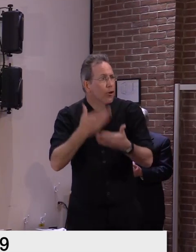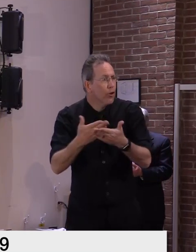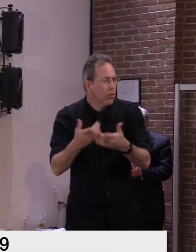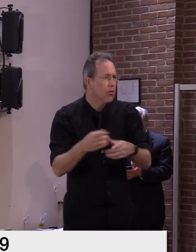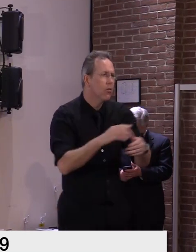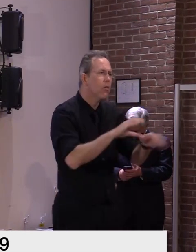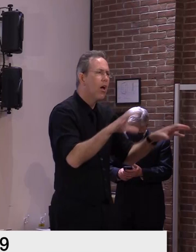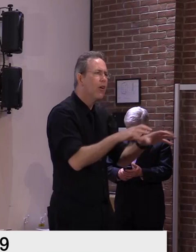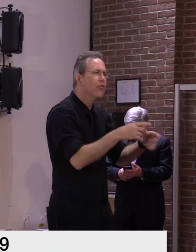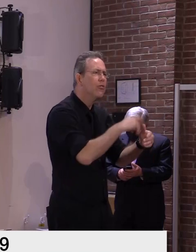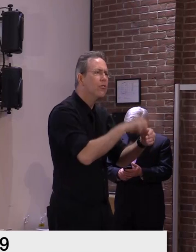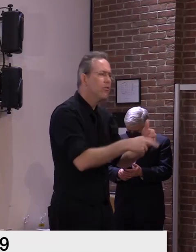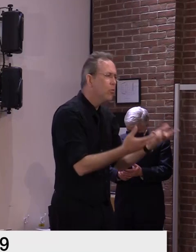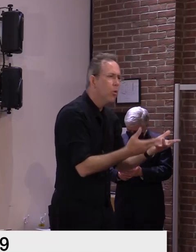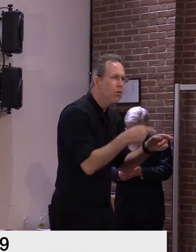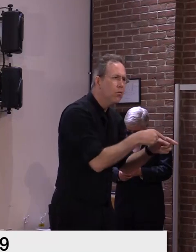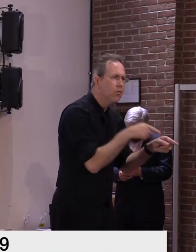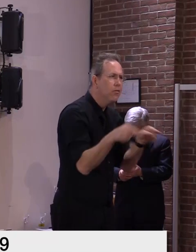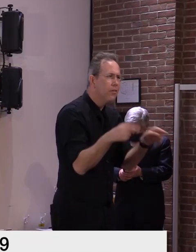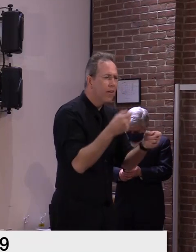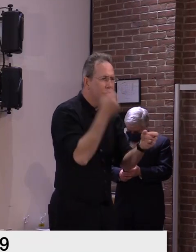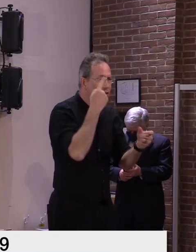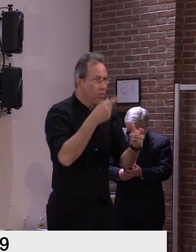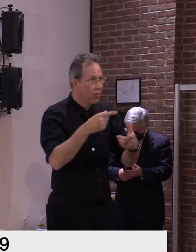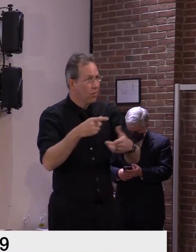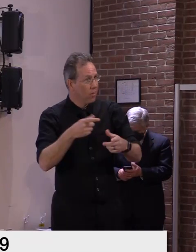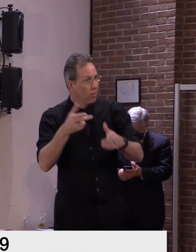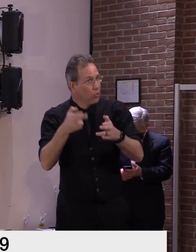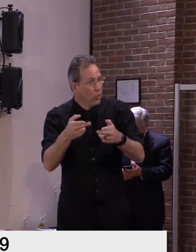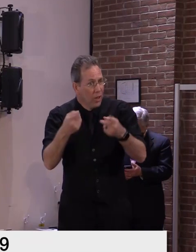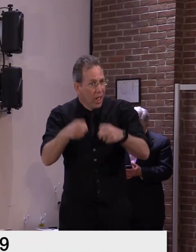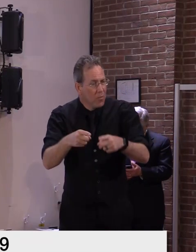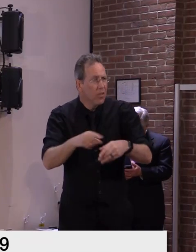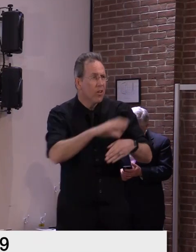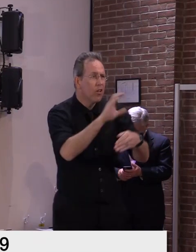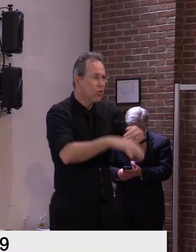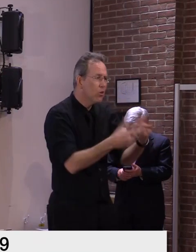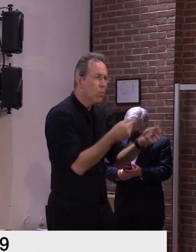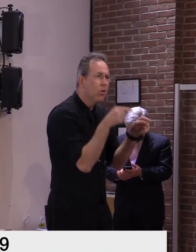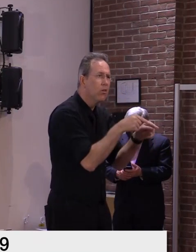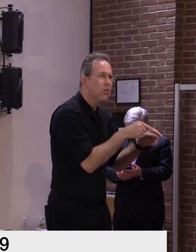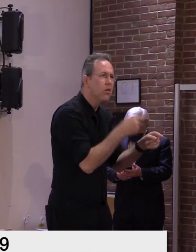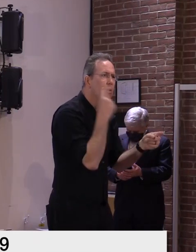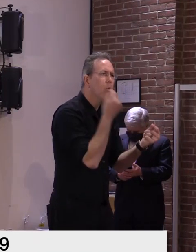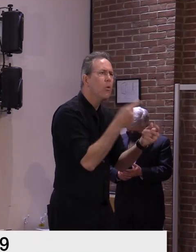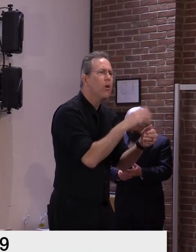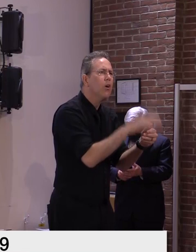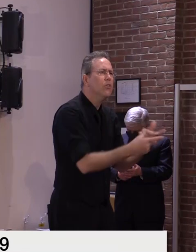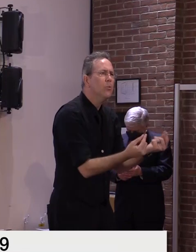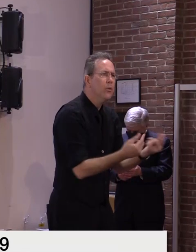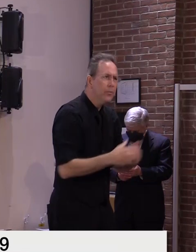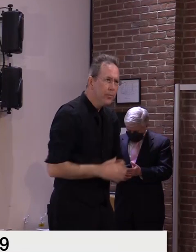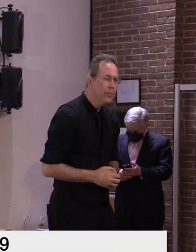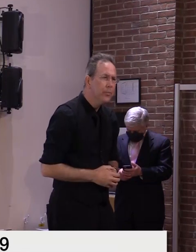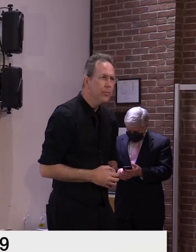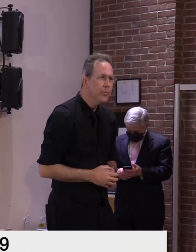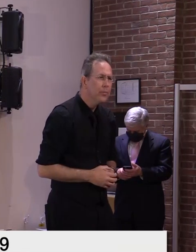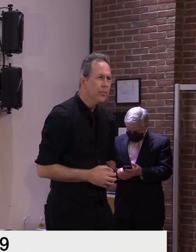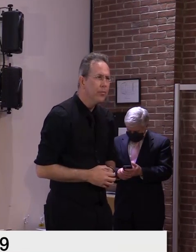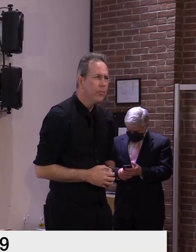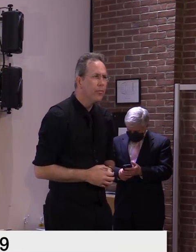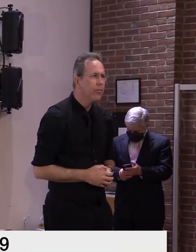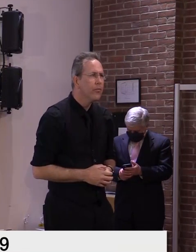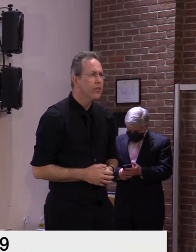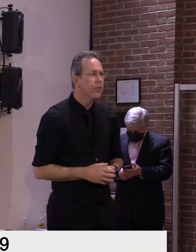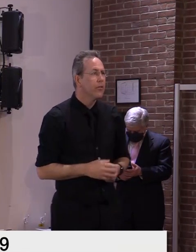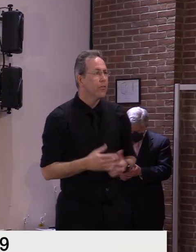penalty to that, some repercussions that we have to be subjected to in order to change behavior. At the same